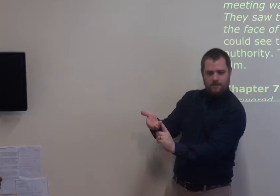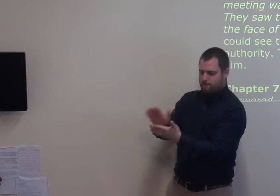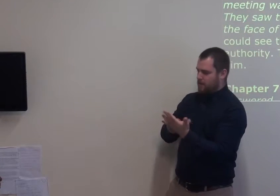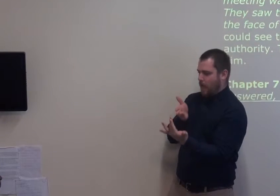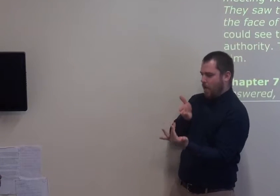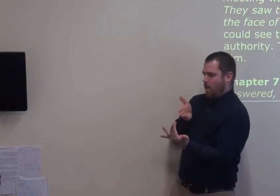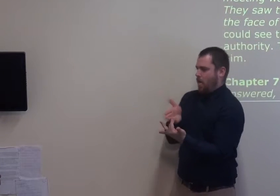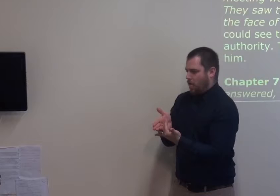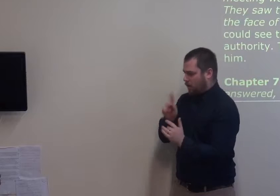him.